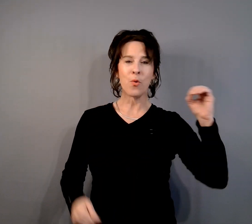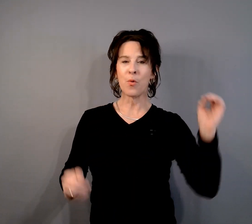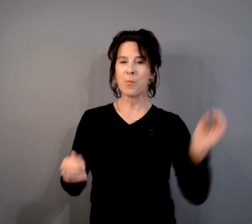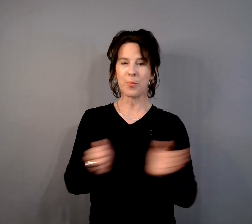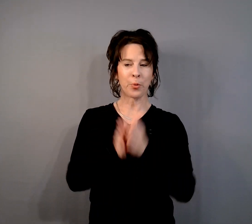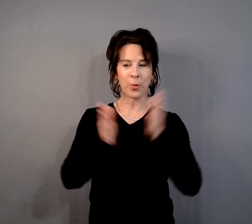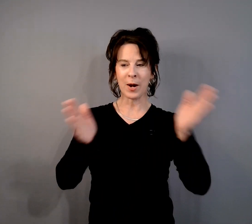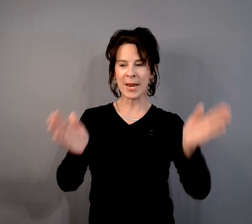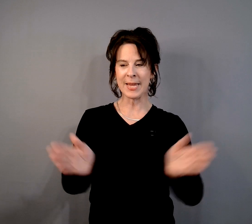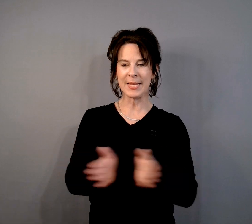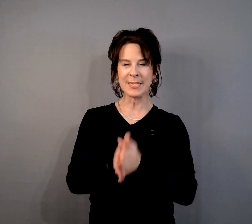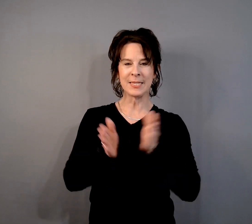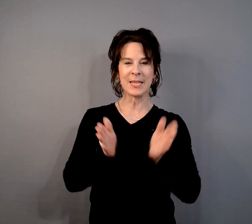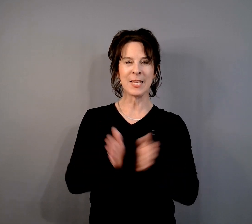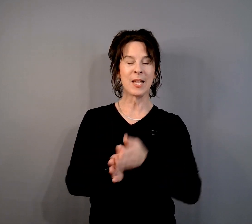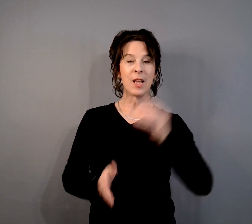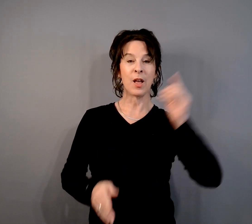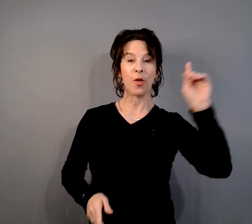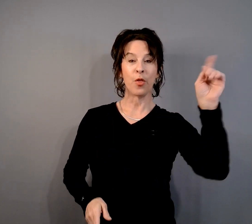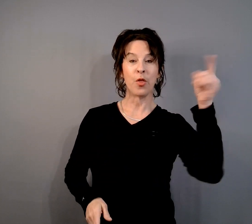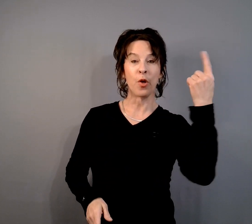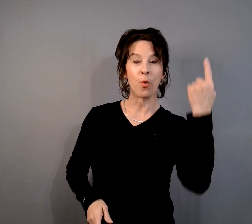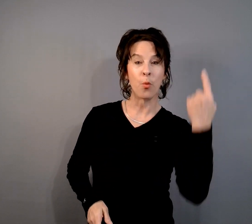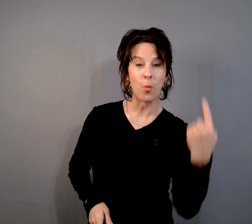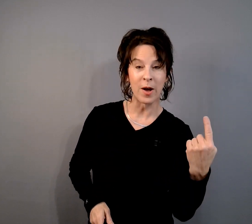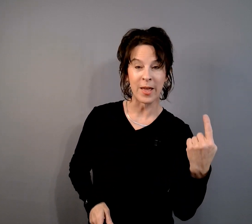Oh, praise the one